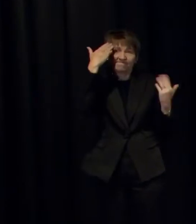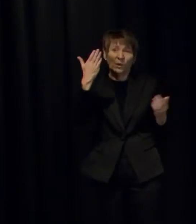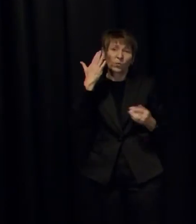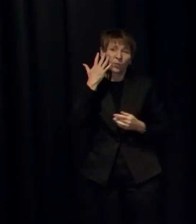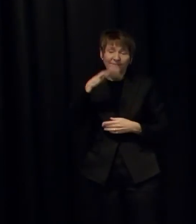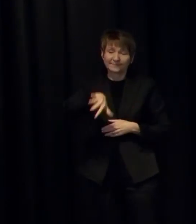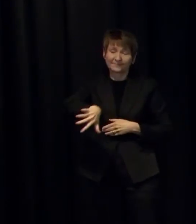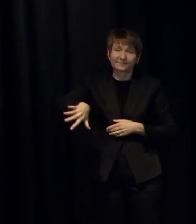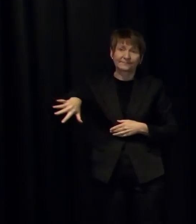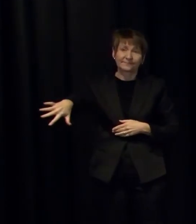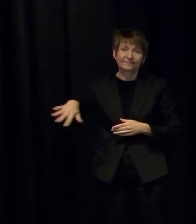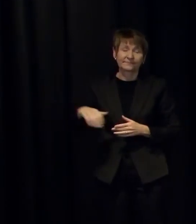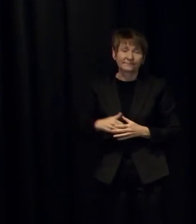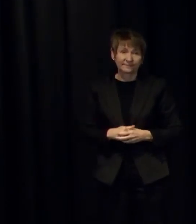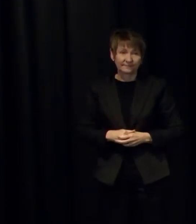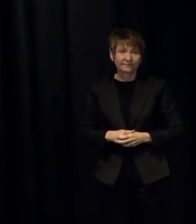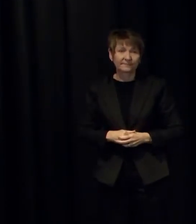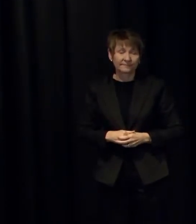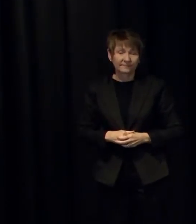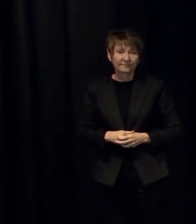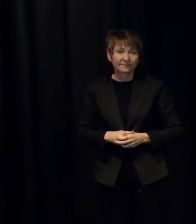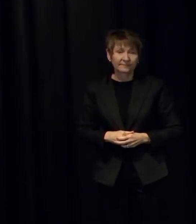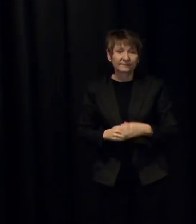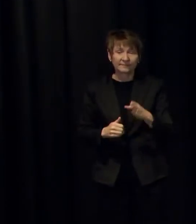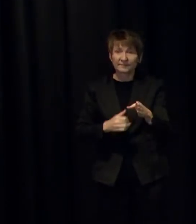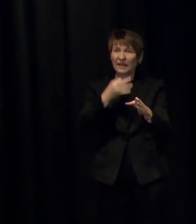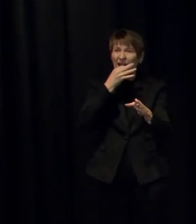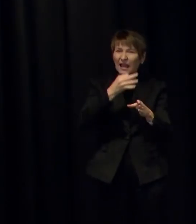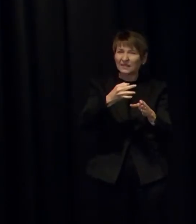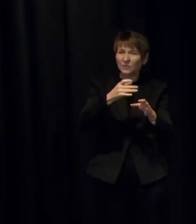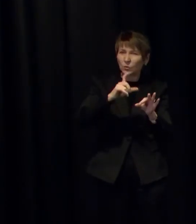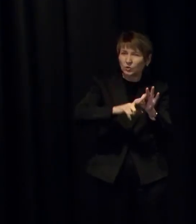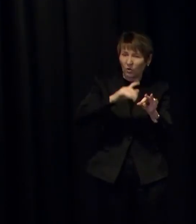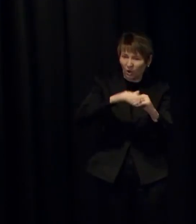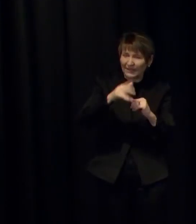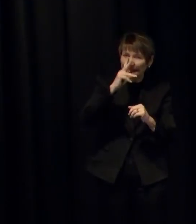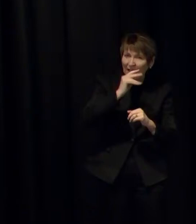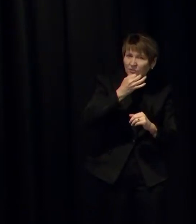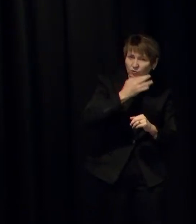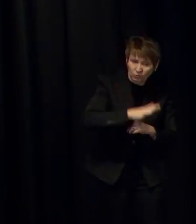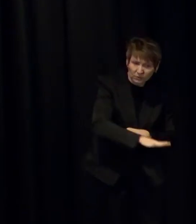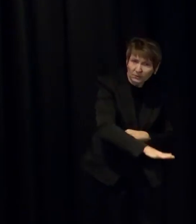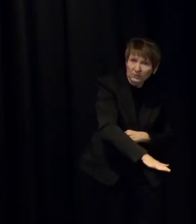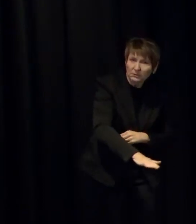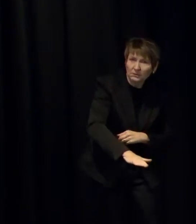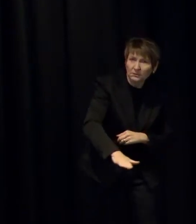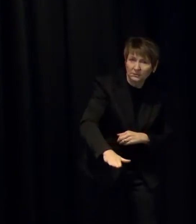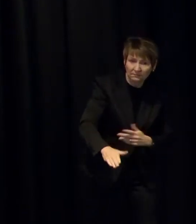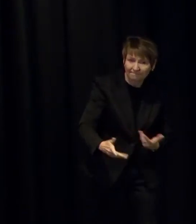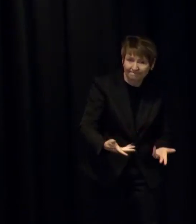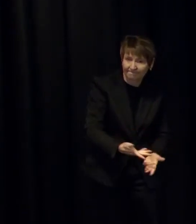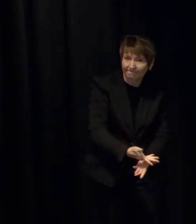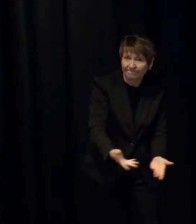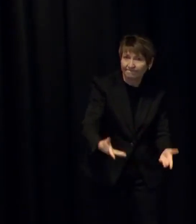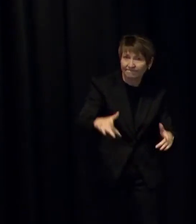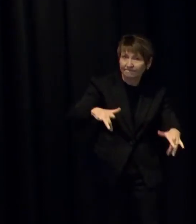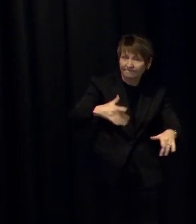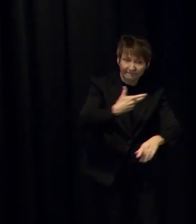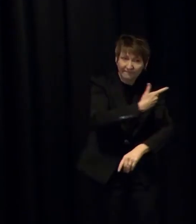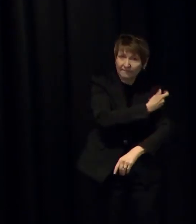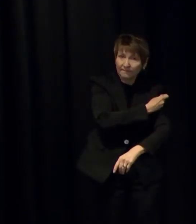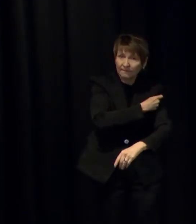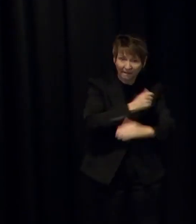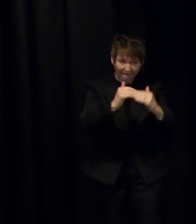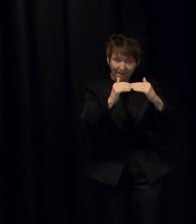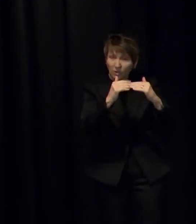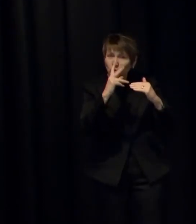vulnerable, unvaccinated, do you have apprehensions or concerns kind of, opening up to this degree,